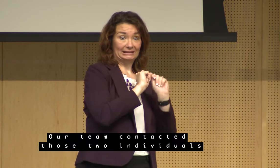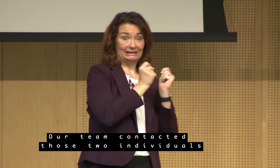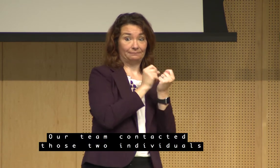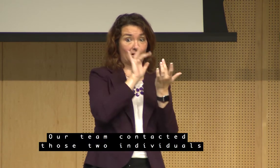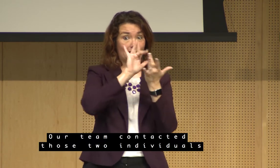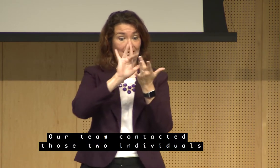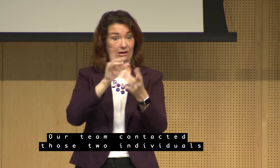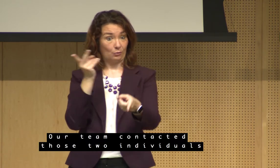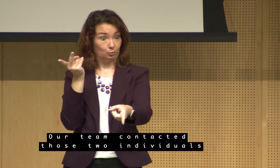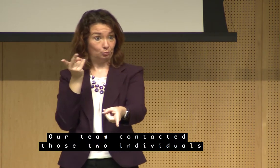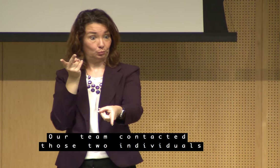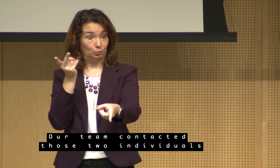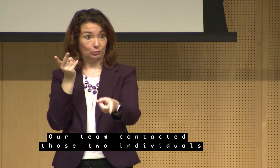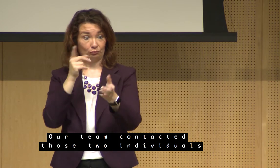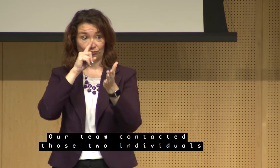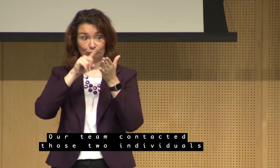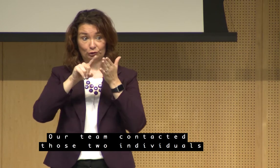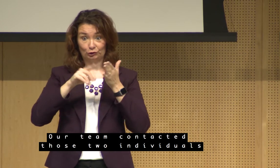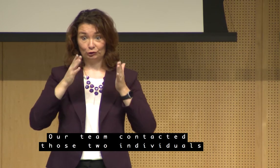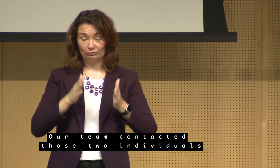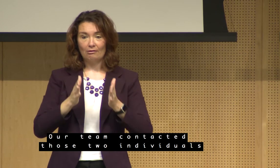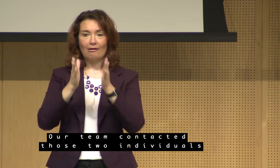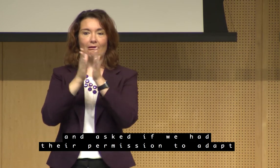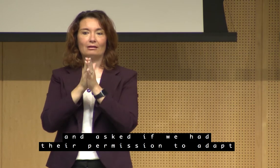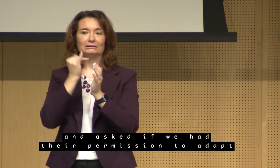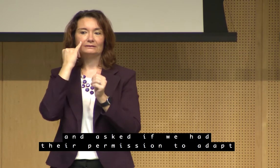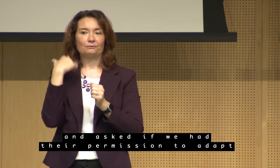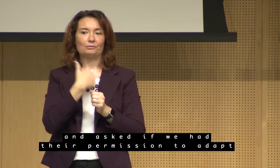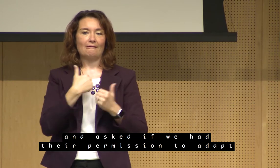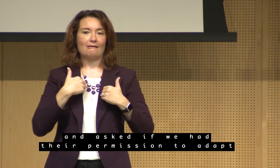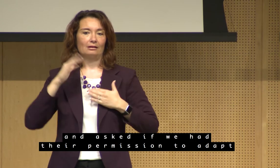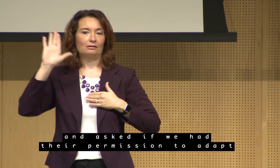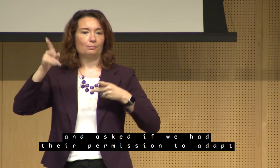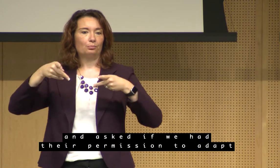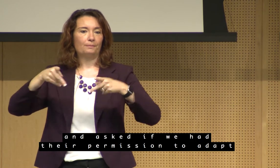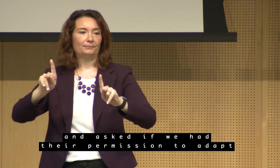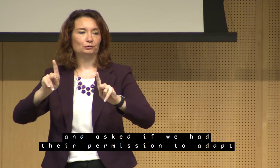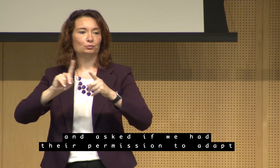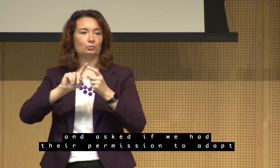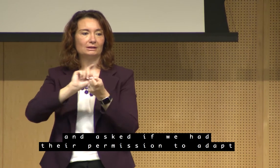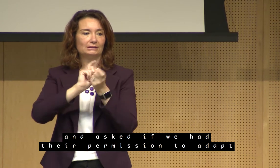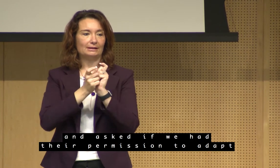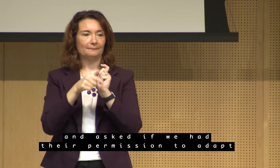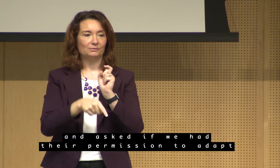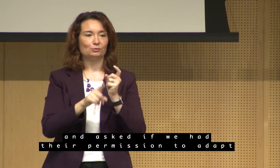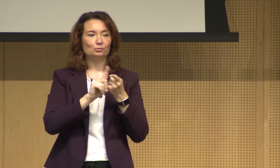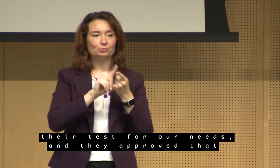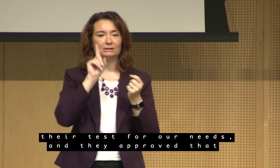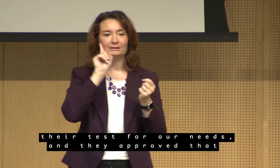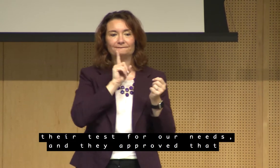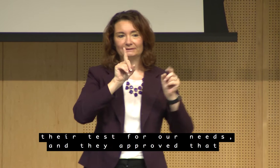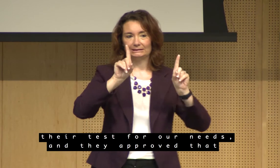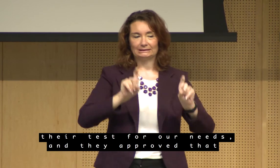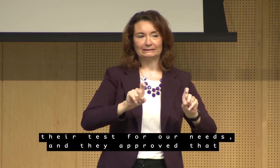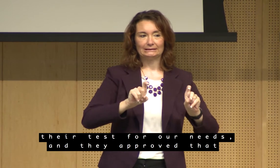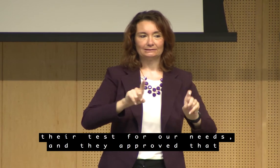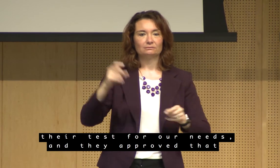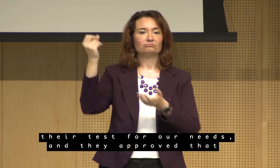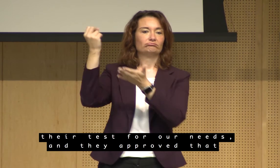Our team contacted those two individuals and asked if we had their permission to adapt their